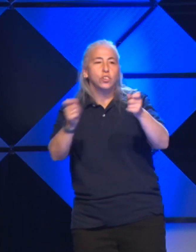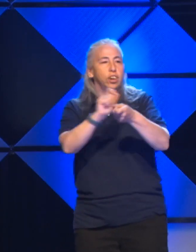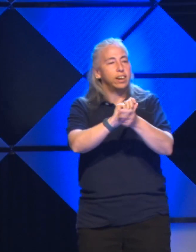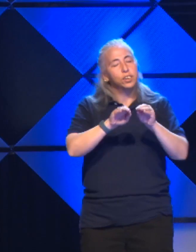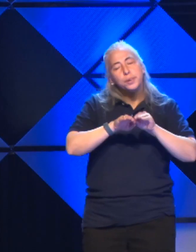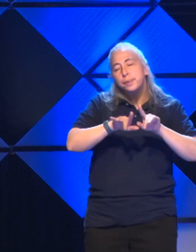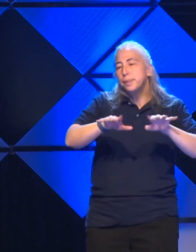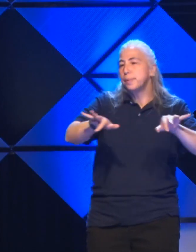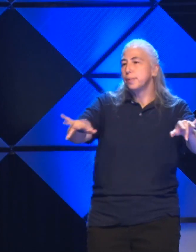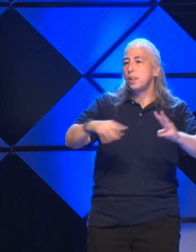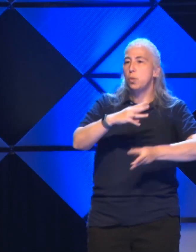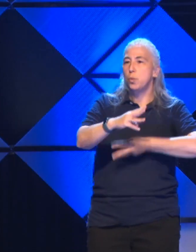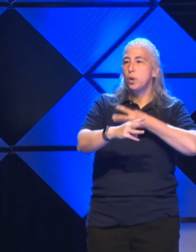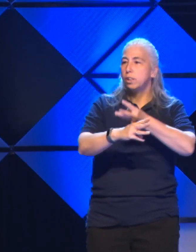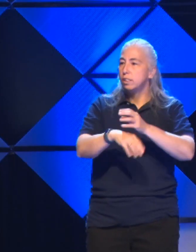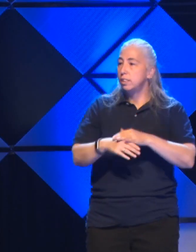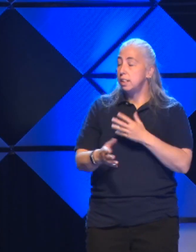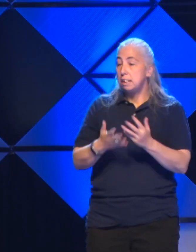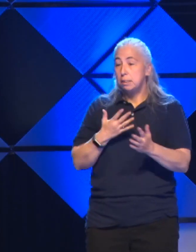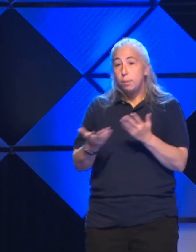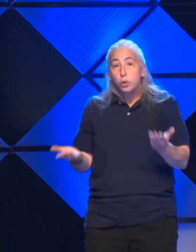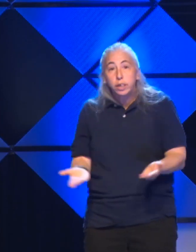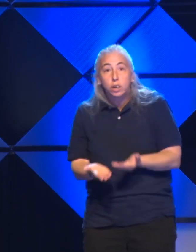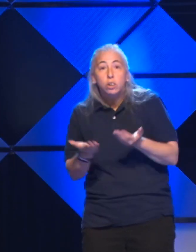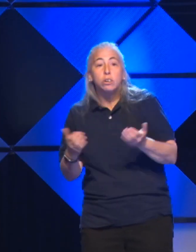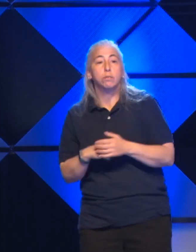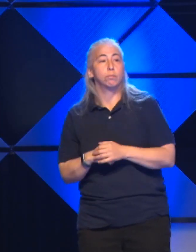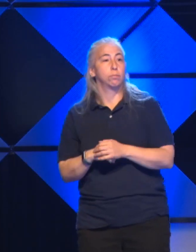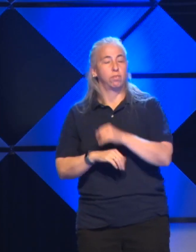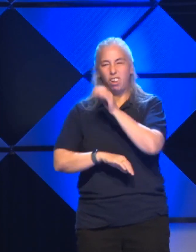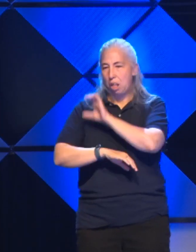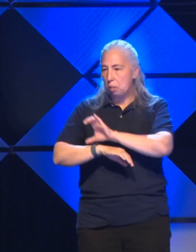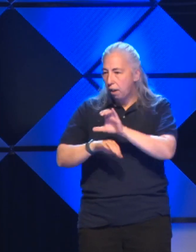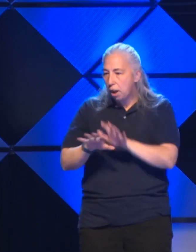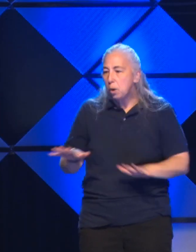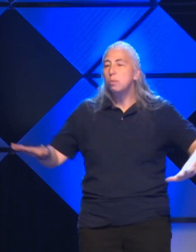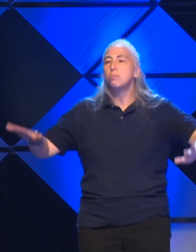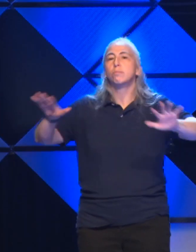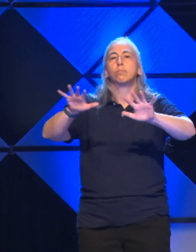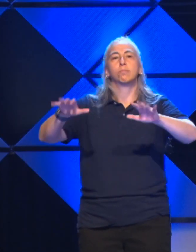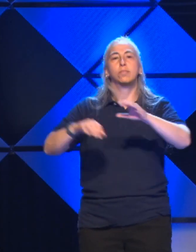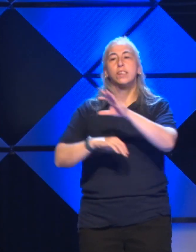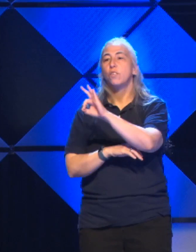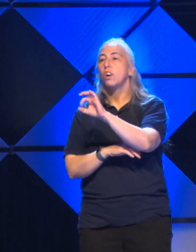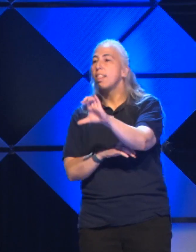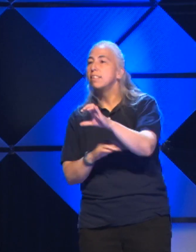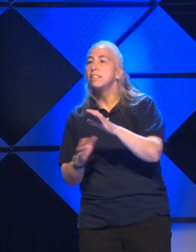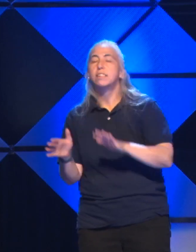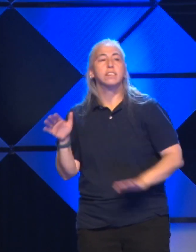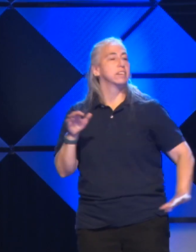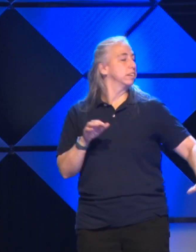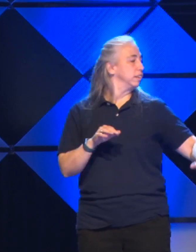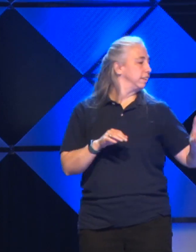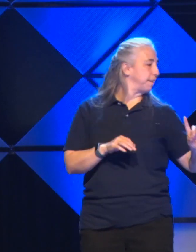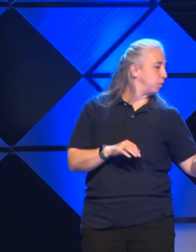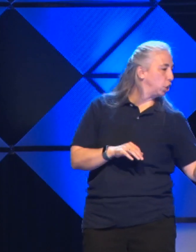Colorado, Boulder area, Fort Collins, even Denver, or to